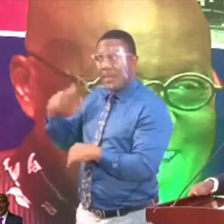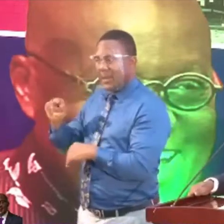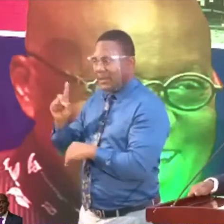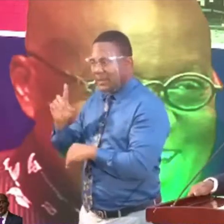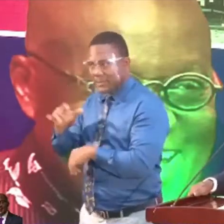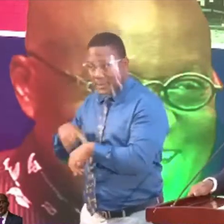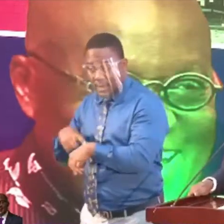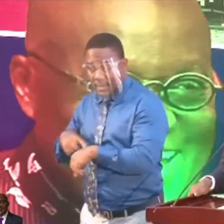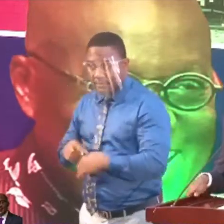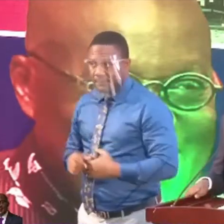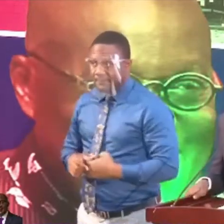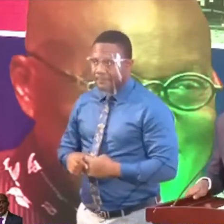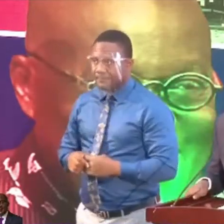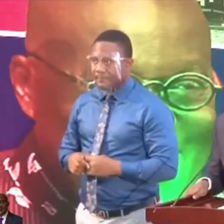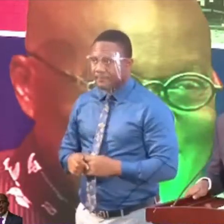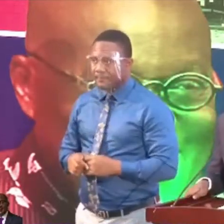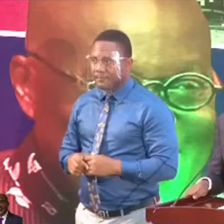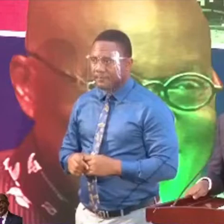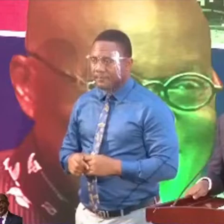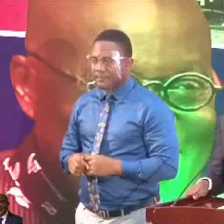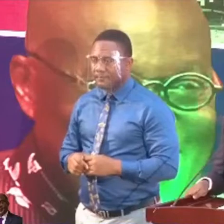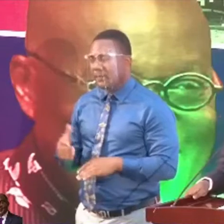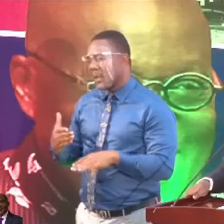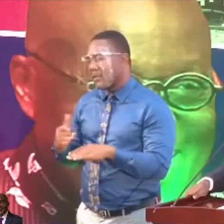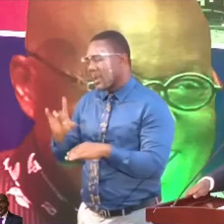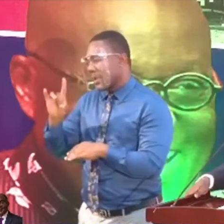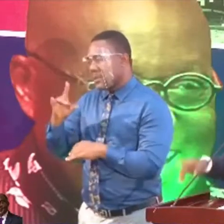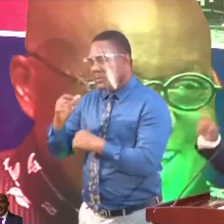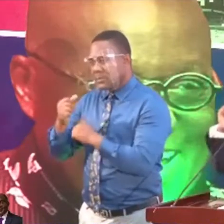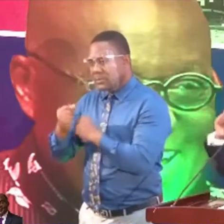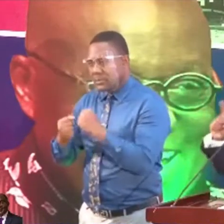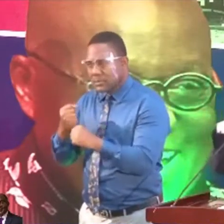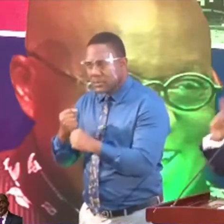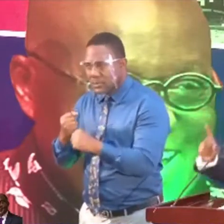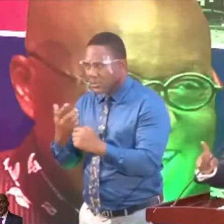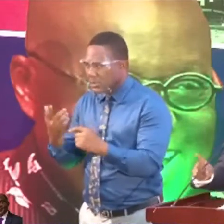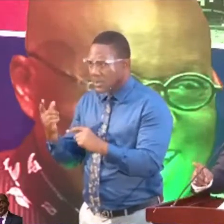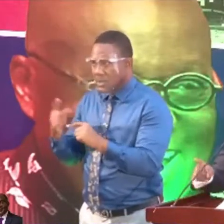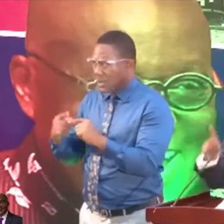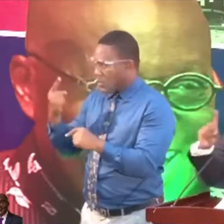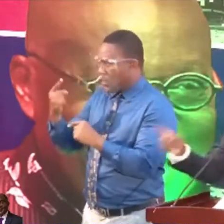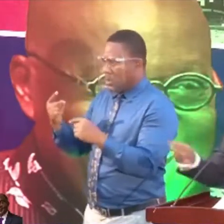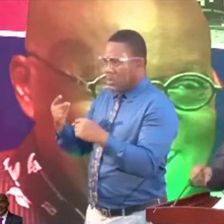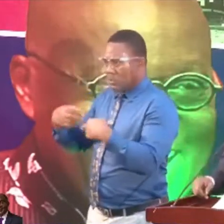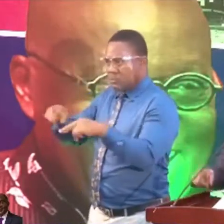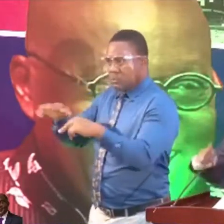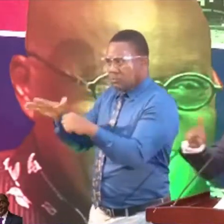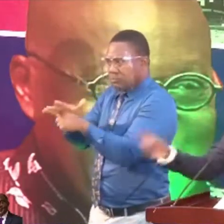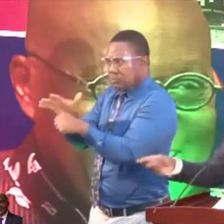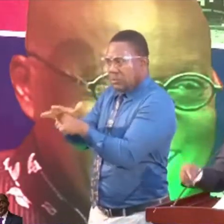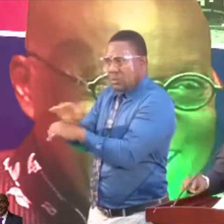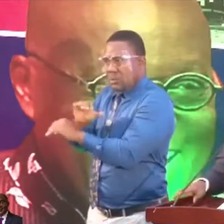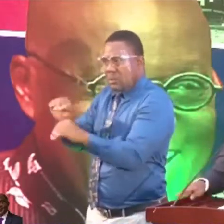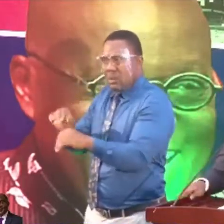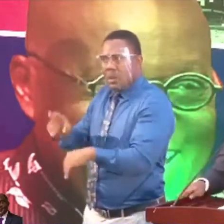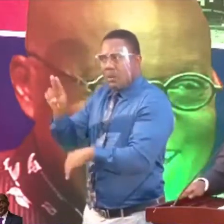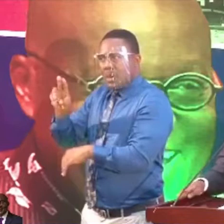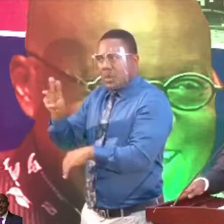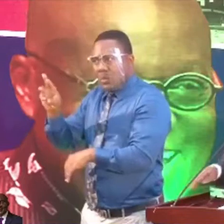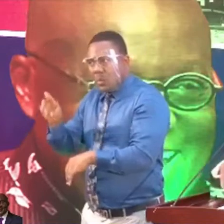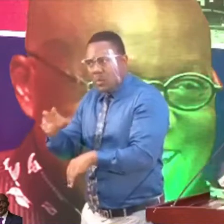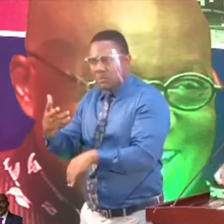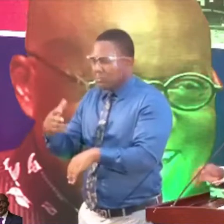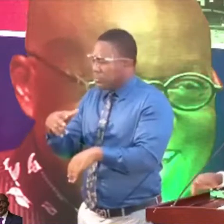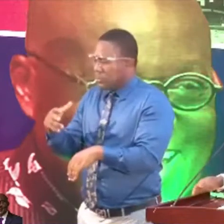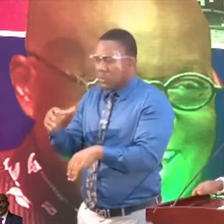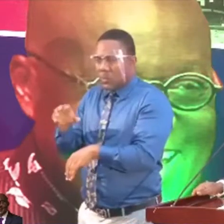for example, after 8 years in office, they couldn't complete one major road in either Upper West, Upper East, or Western